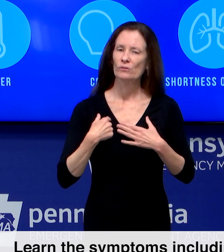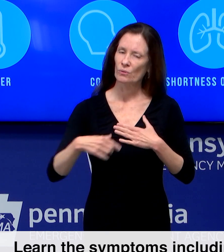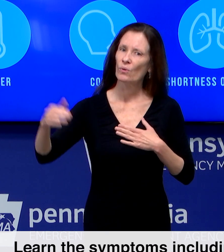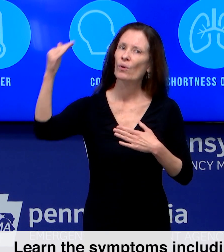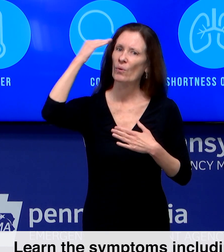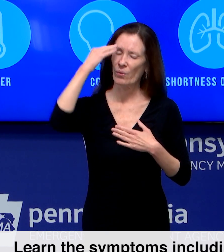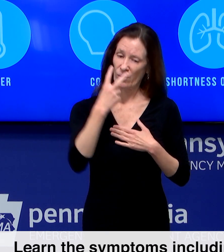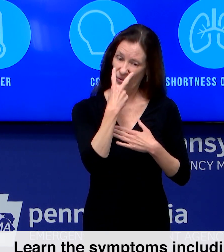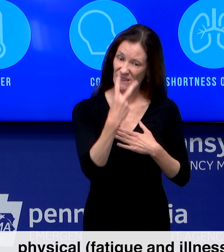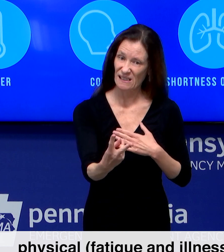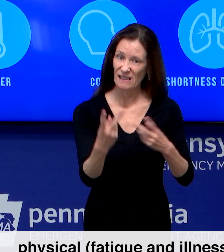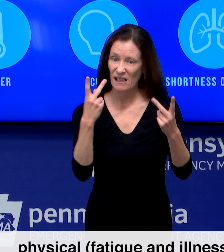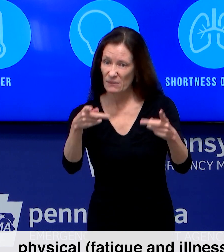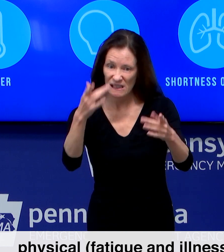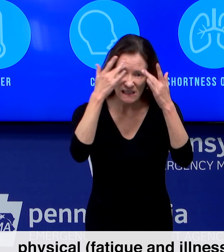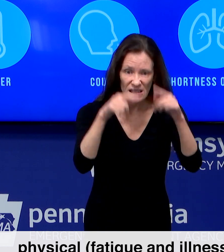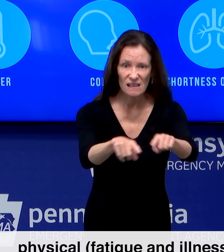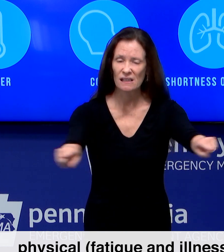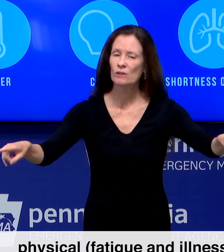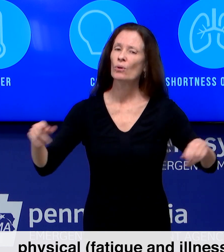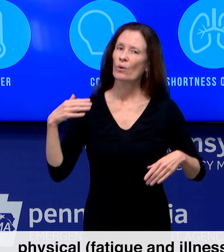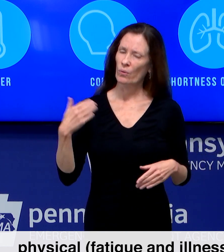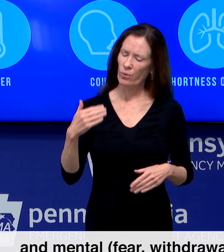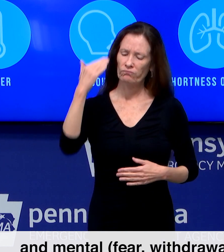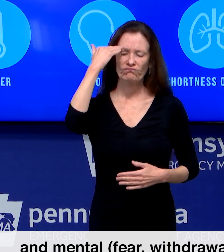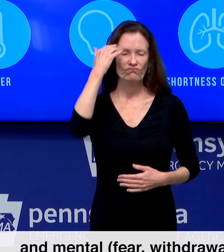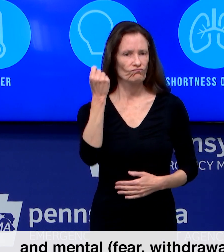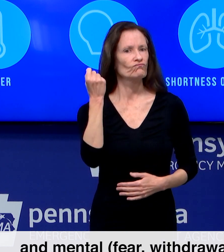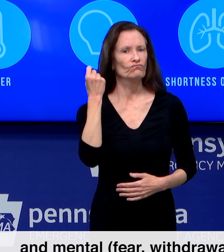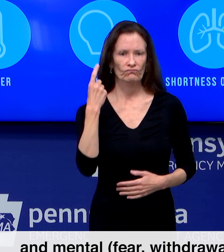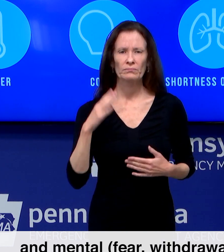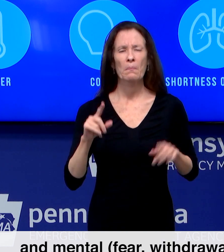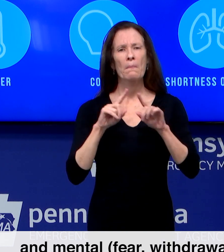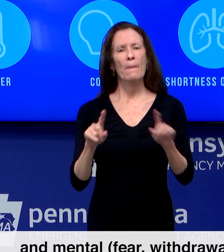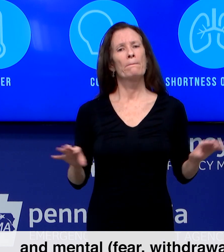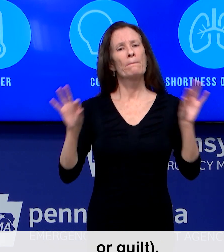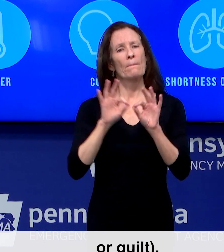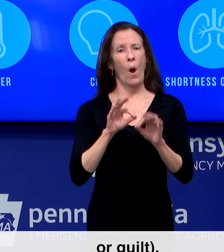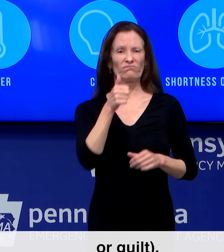Learn the symptoms including physical, fatigue and illness, and mental, fear, withdrawal, or